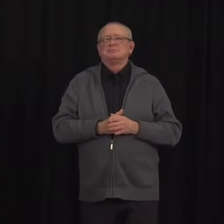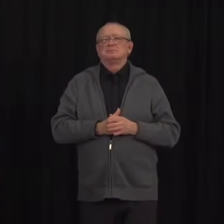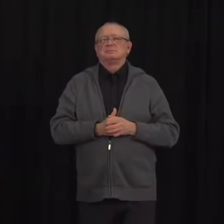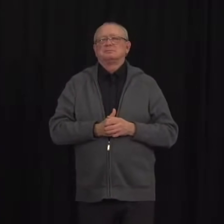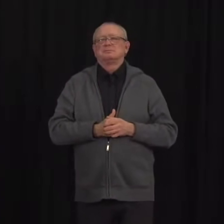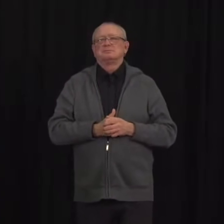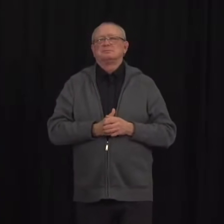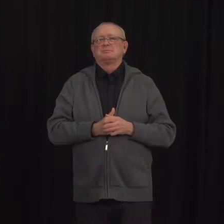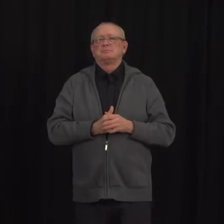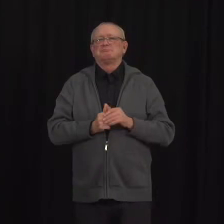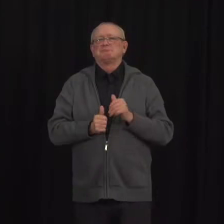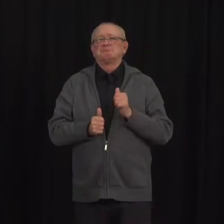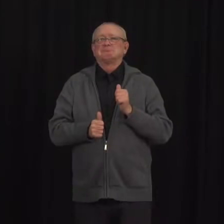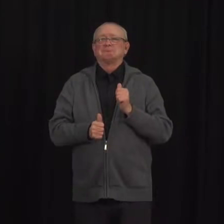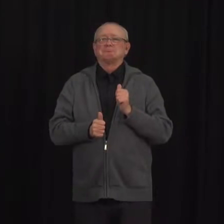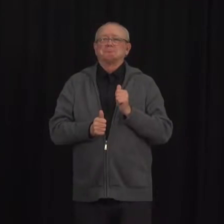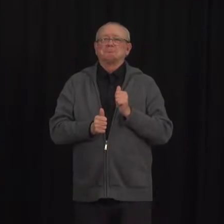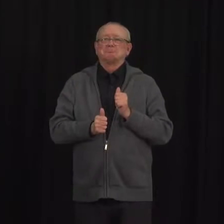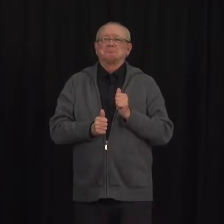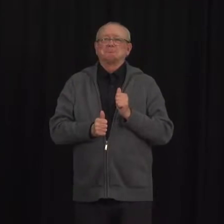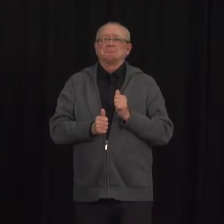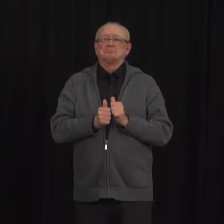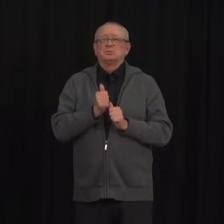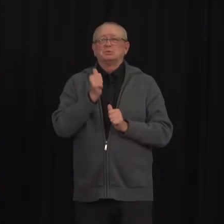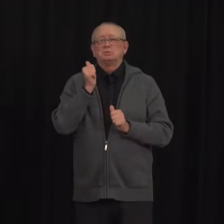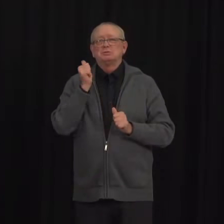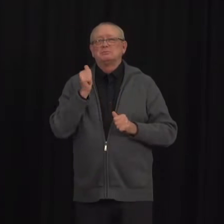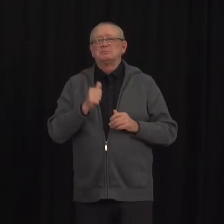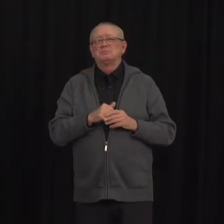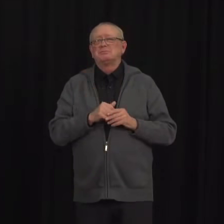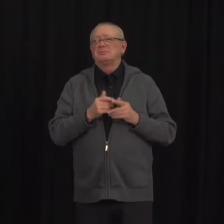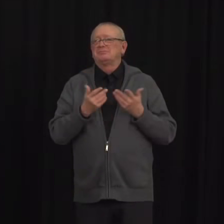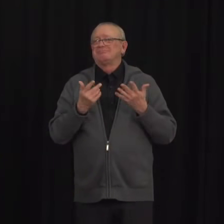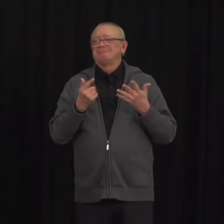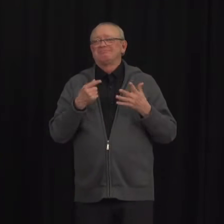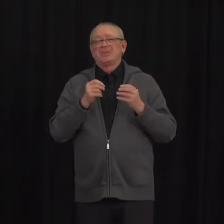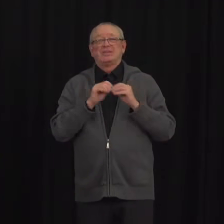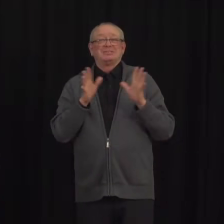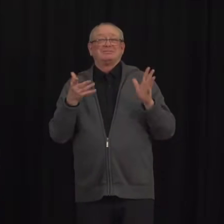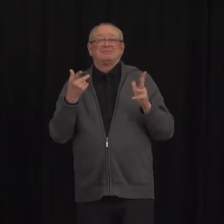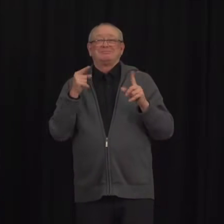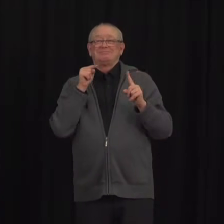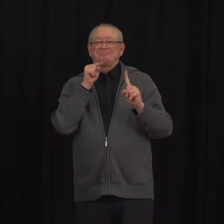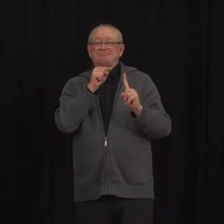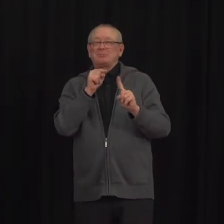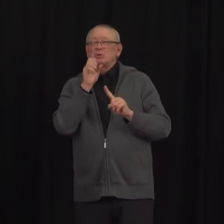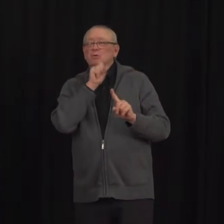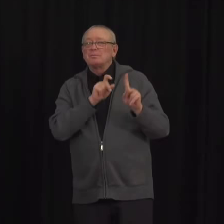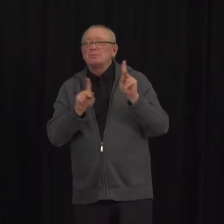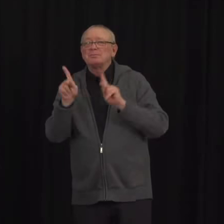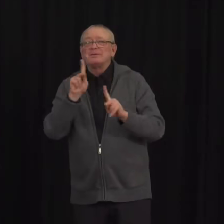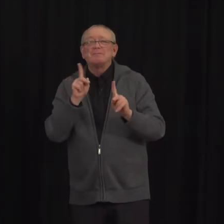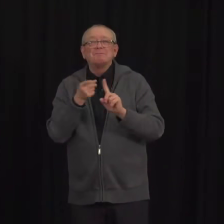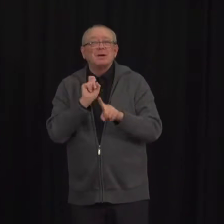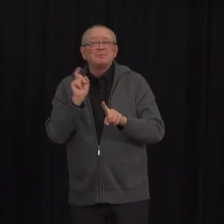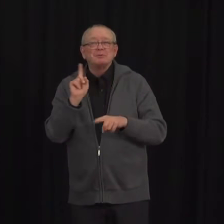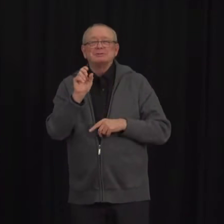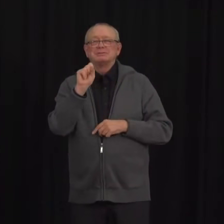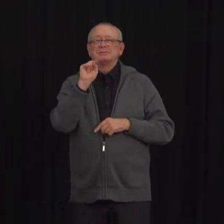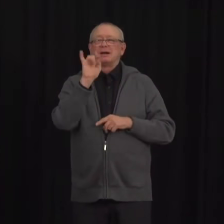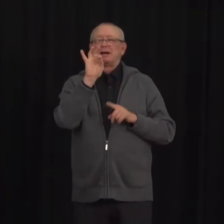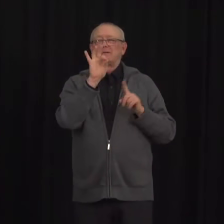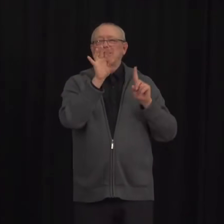most common point of introduction into the facilities does tend to be staff, and again, staff sometimes